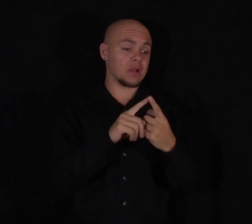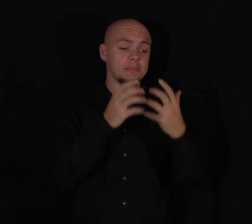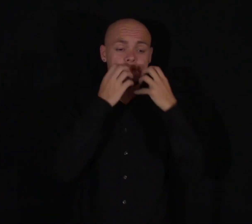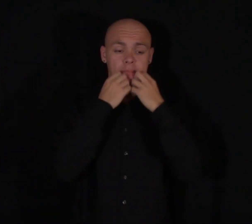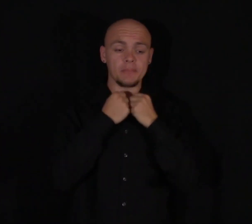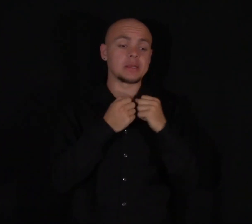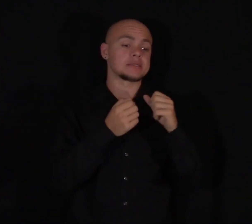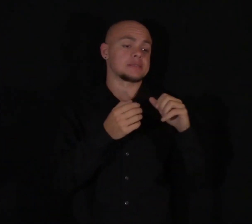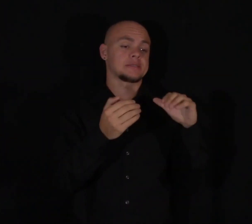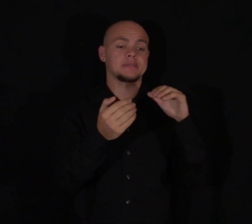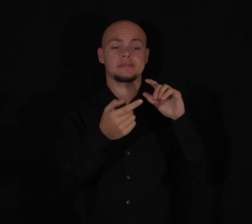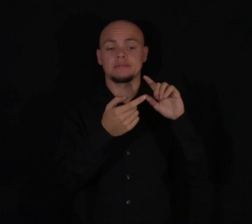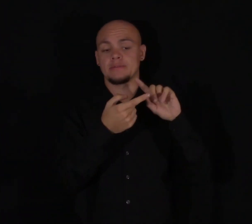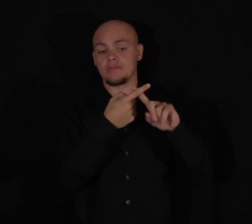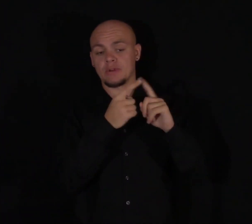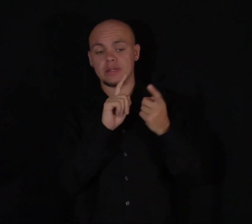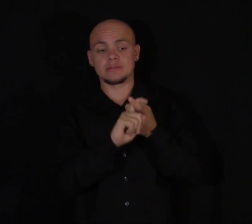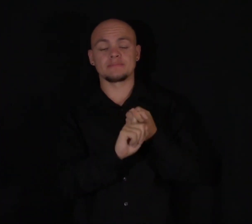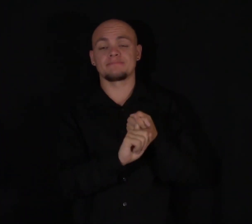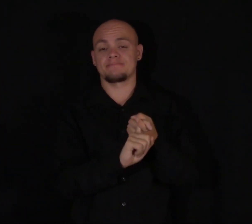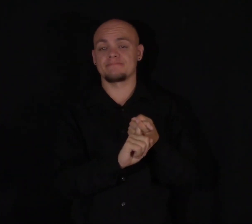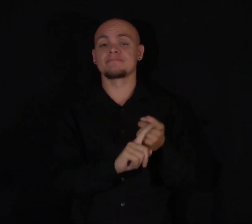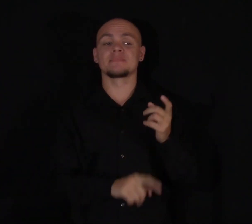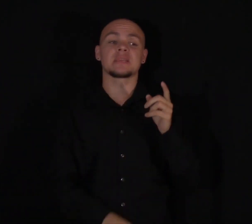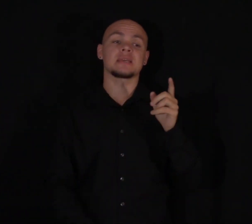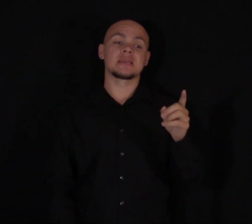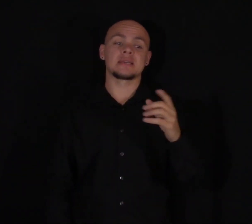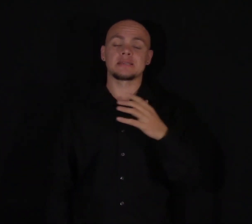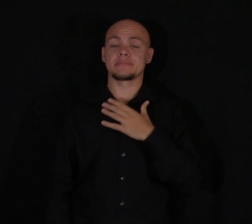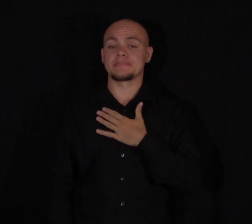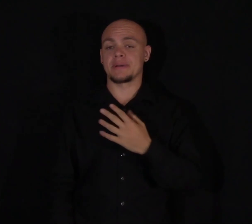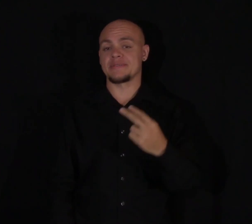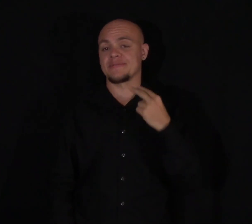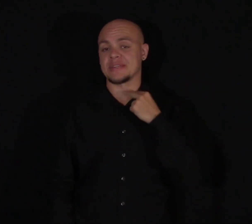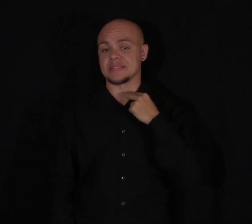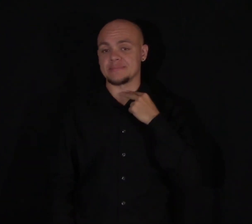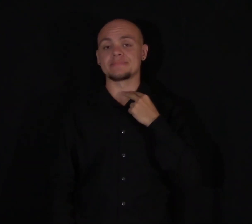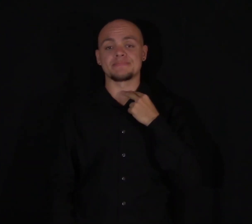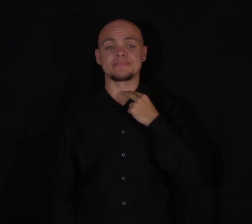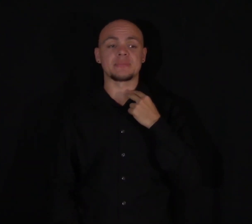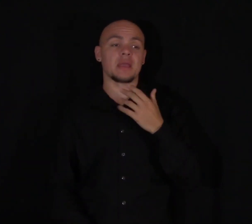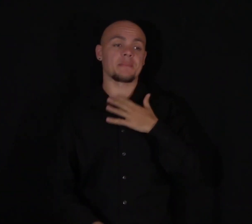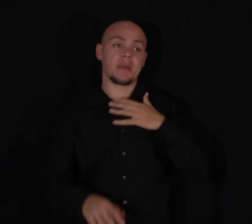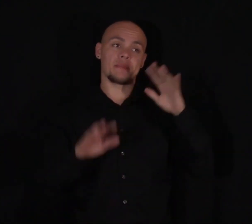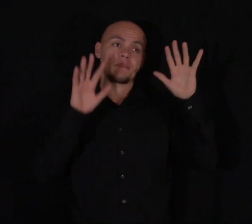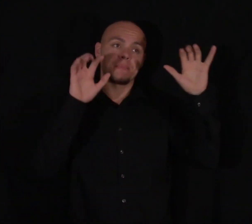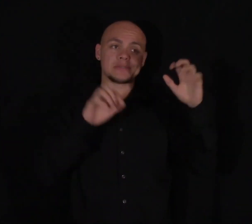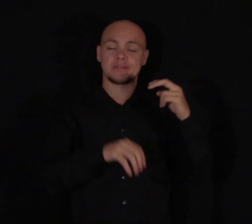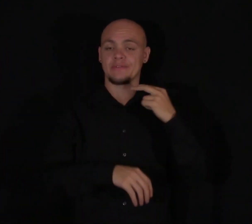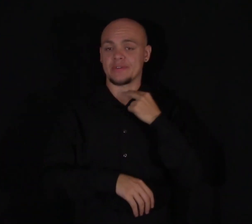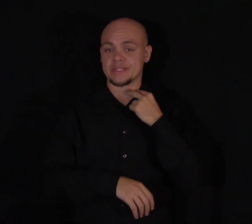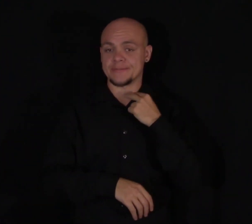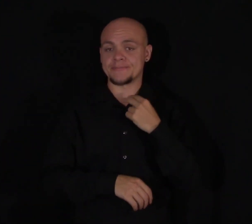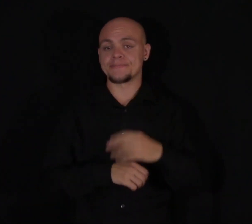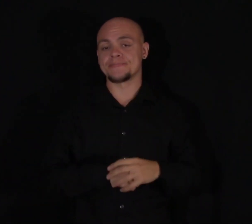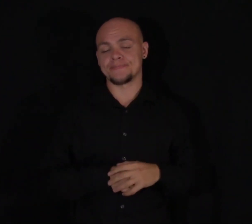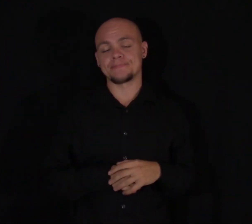a victim to me and the monster of my creation. I repassed in my memory my whole